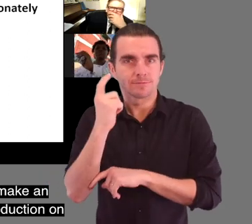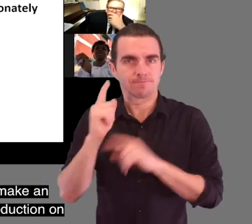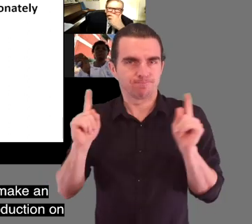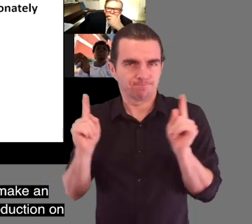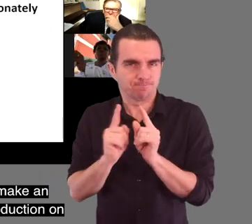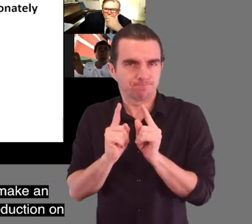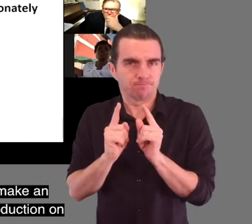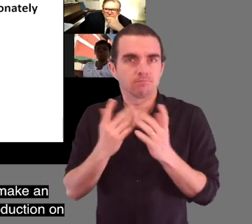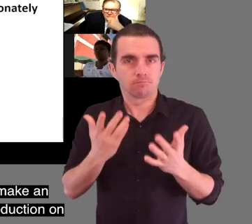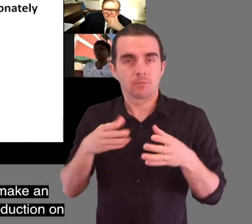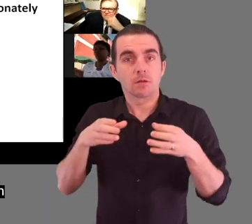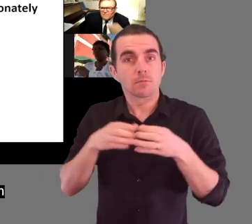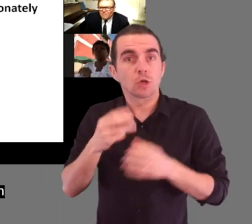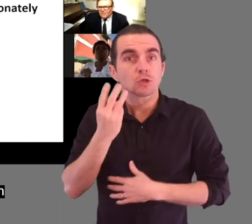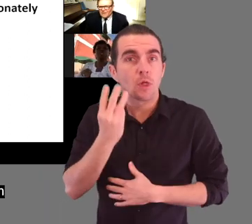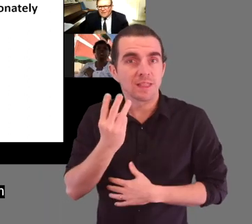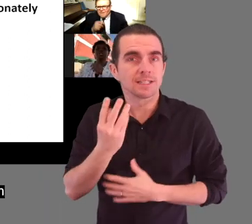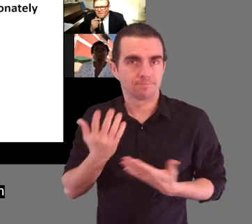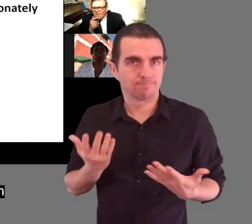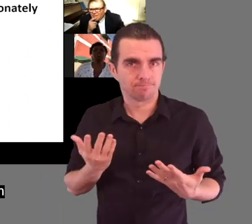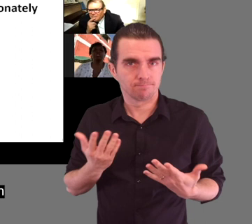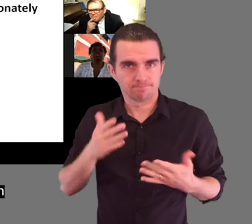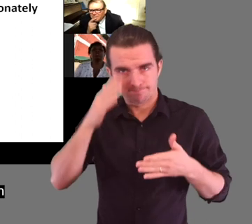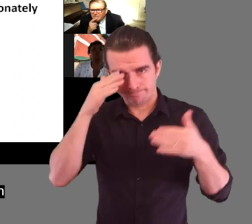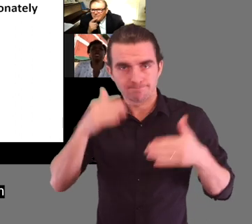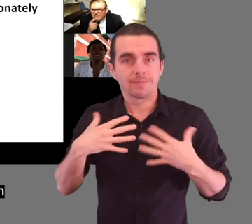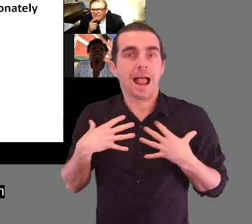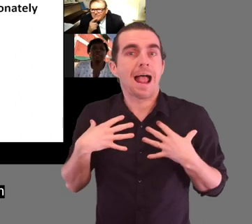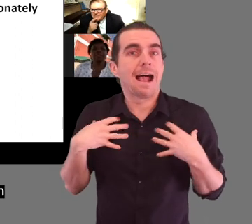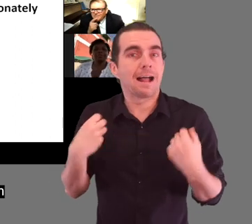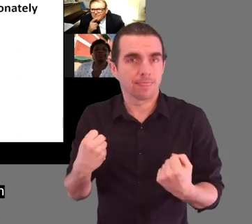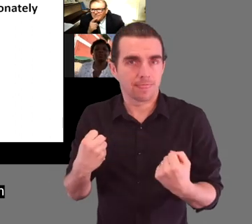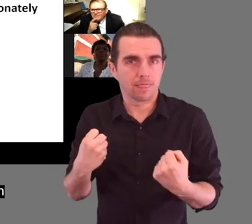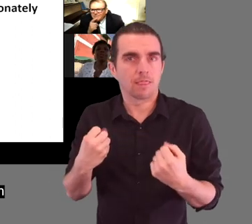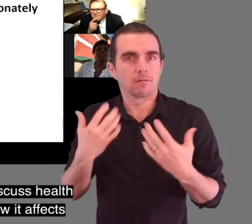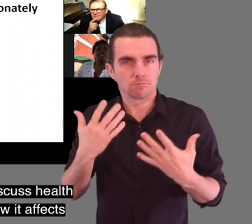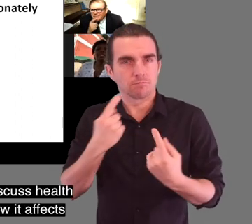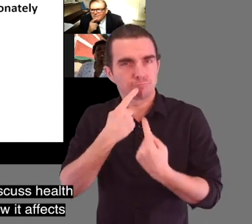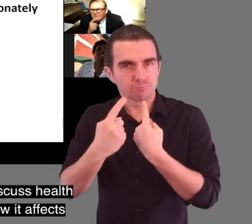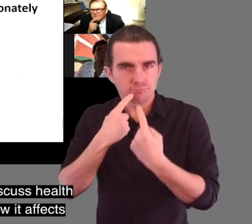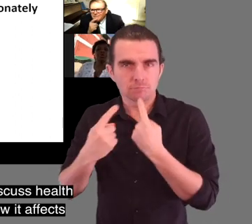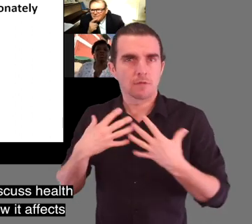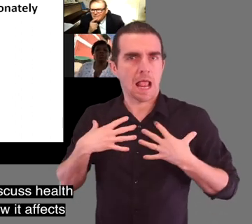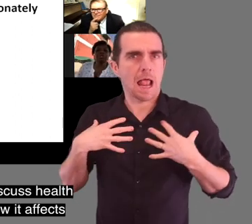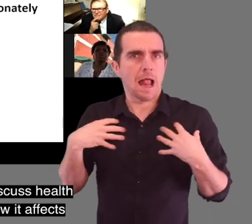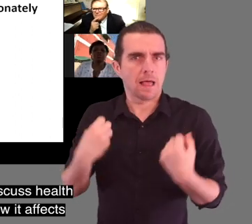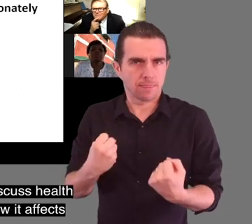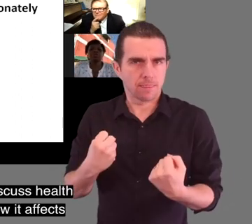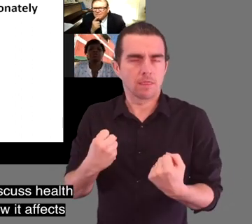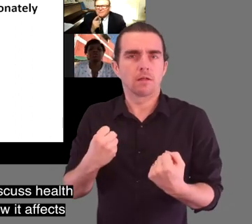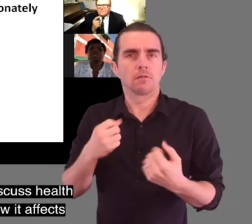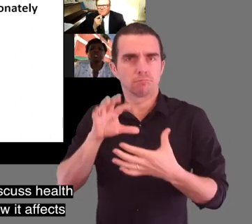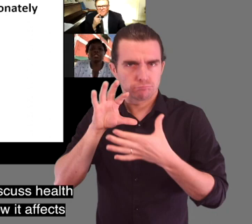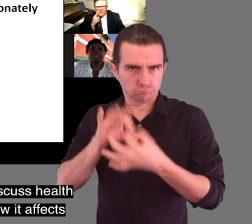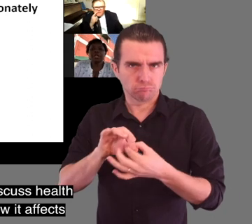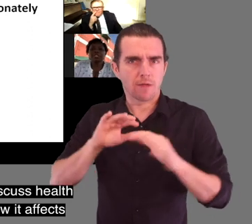an introduction, a short introduction on module 3, which is on health. This module is going